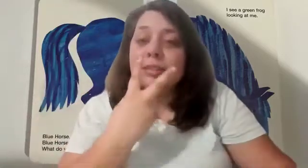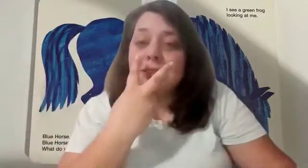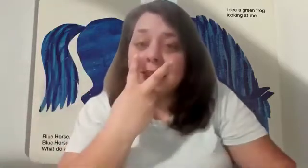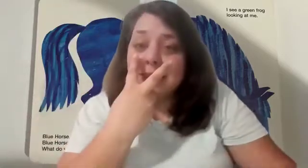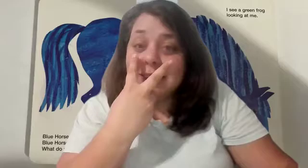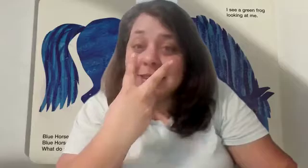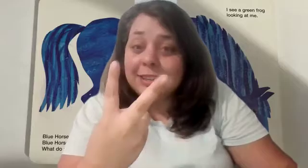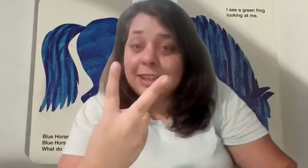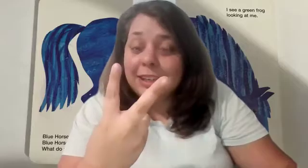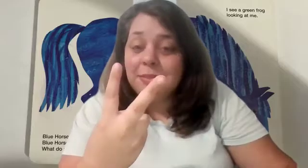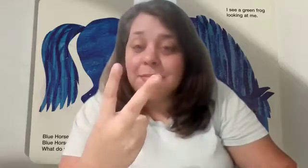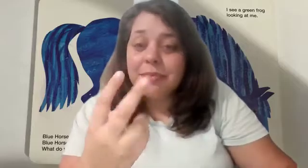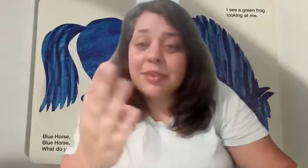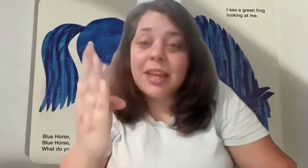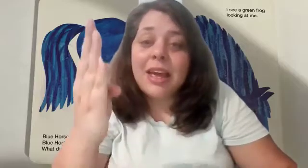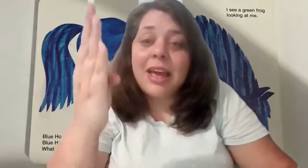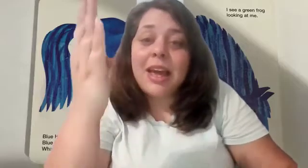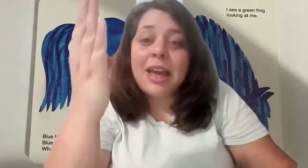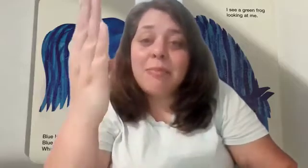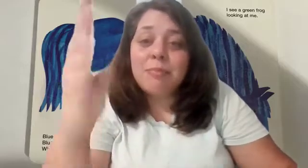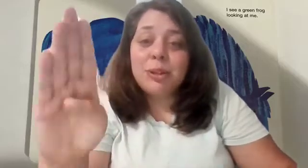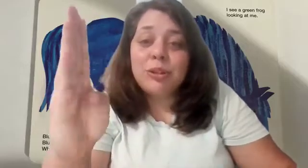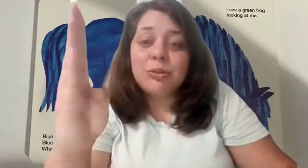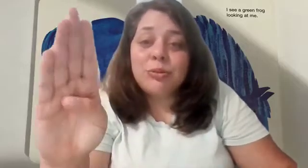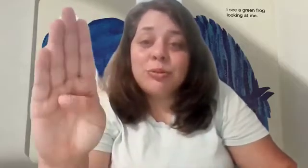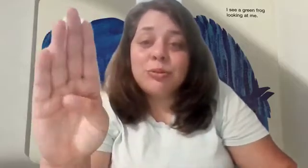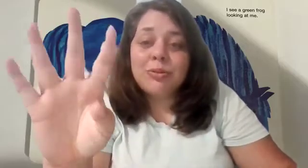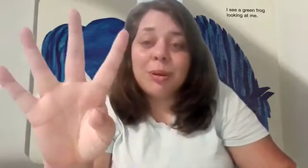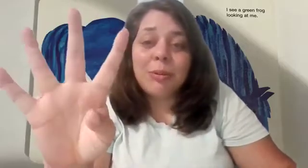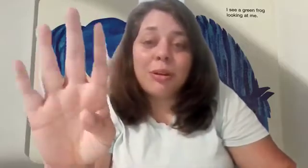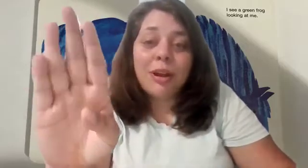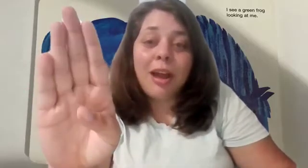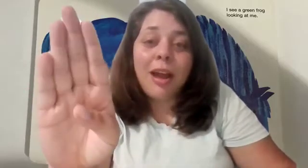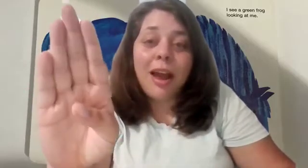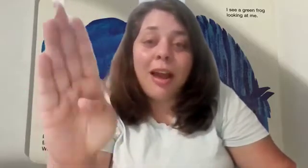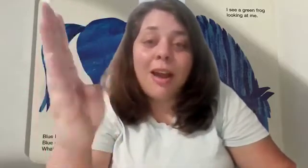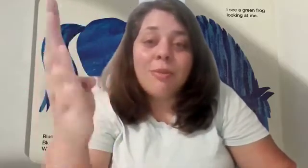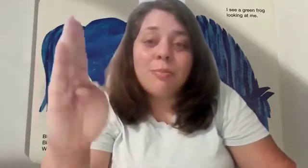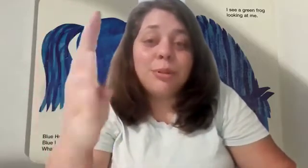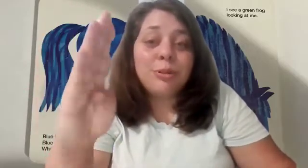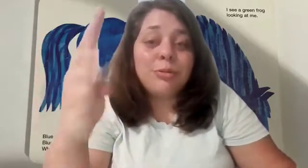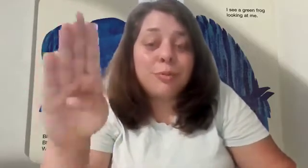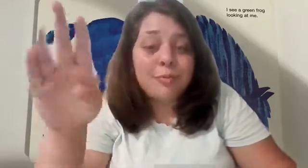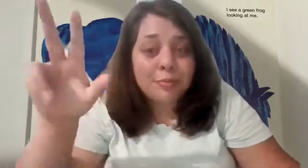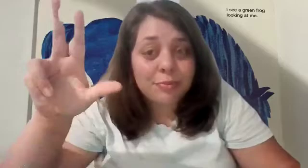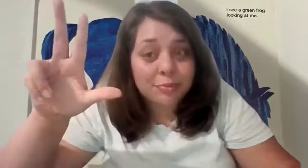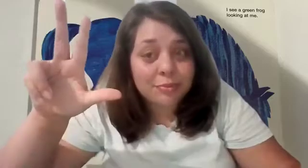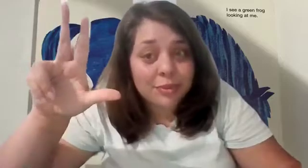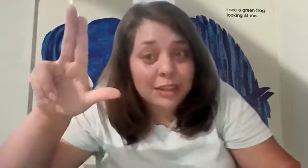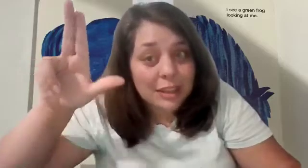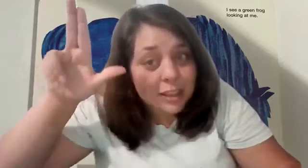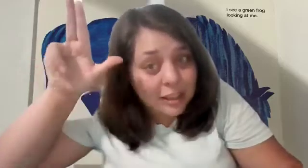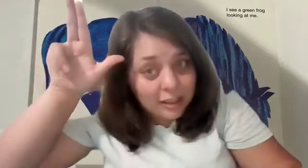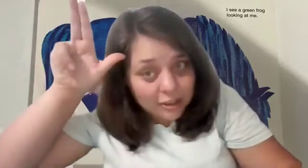I see a blue, remember, blue